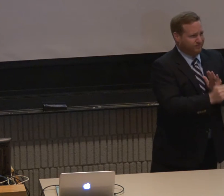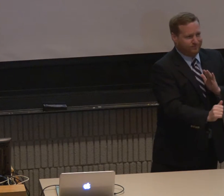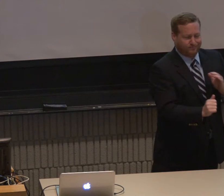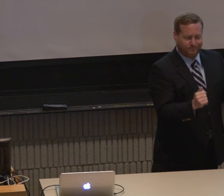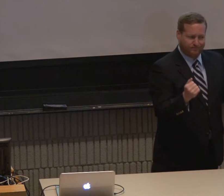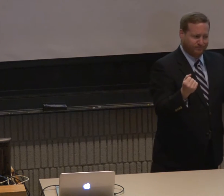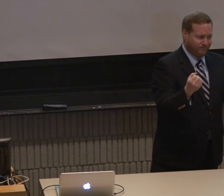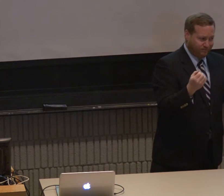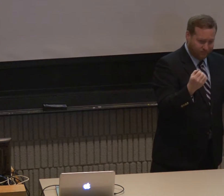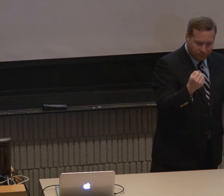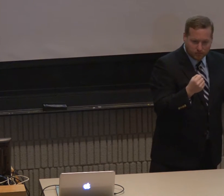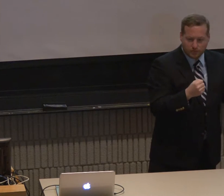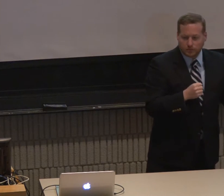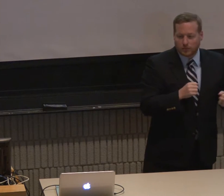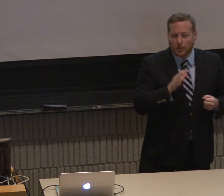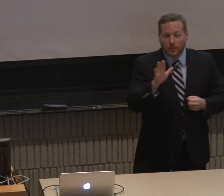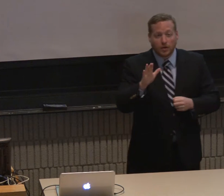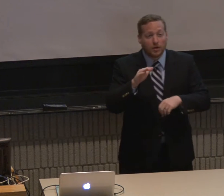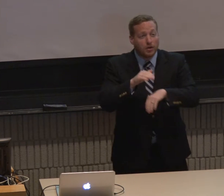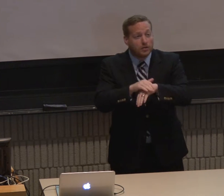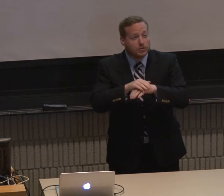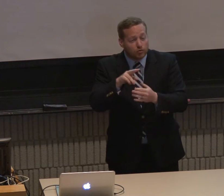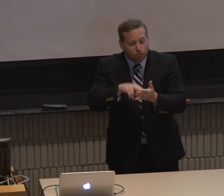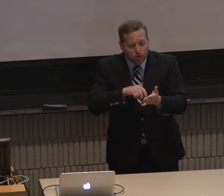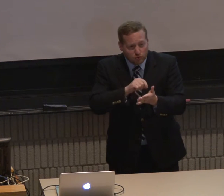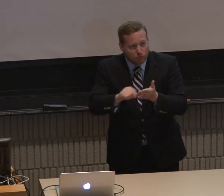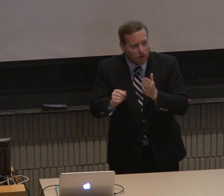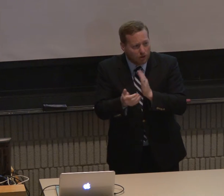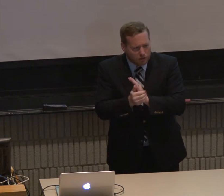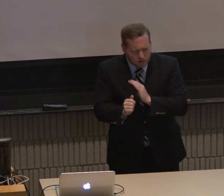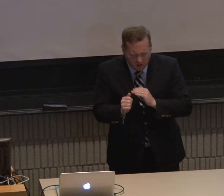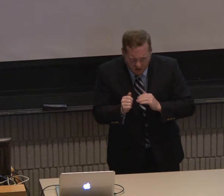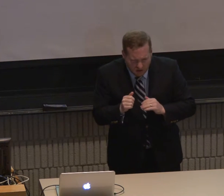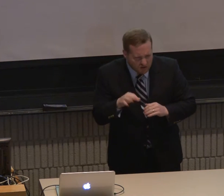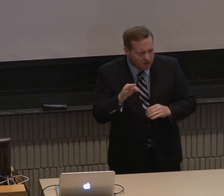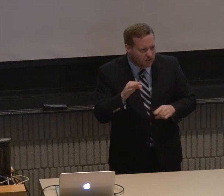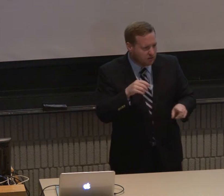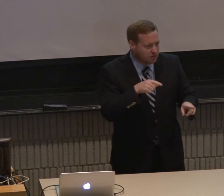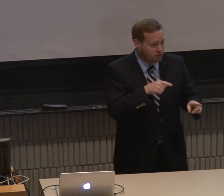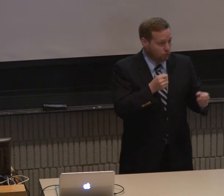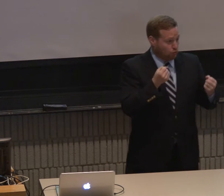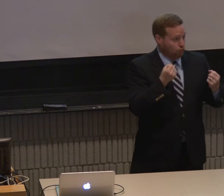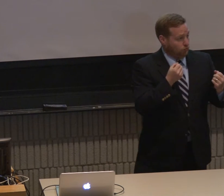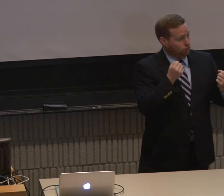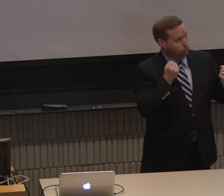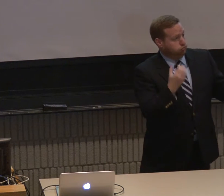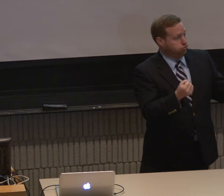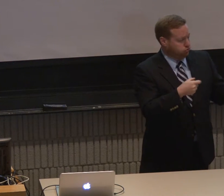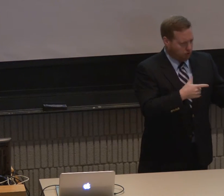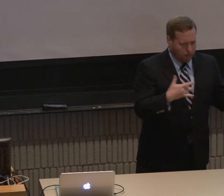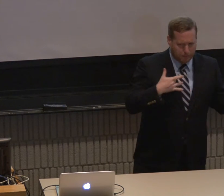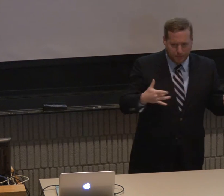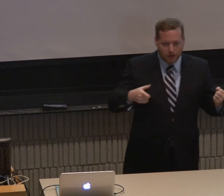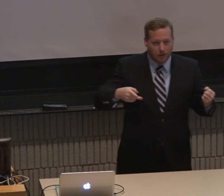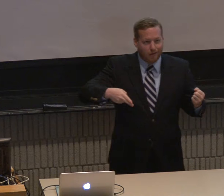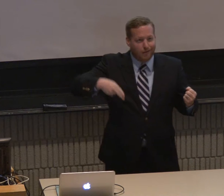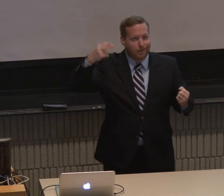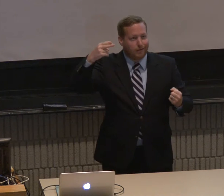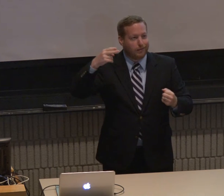There's also research that's been done on people that are highly fluent in ASL and any correlation to their fluency in